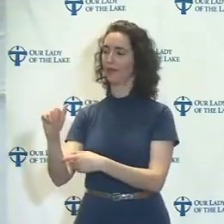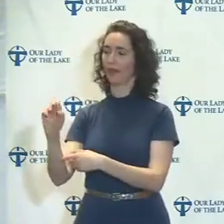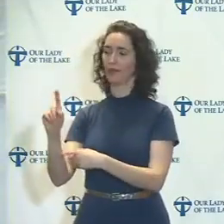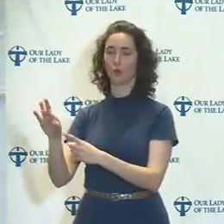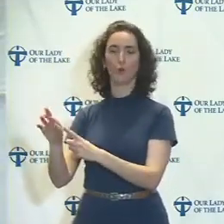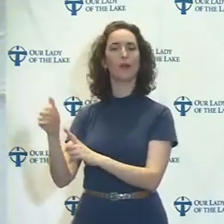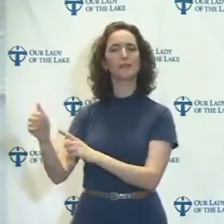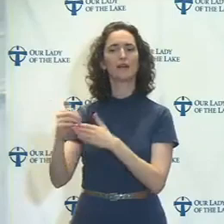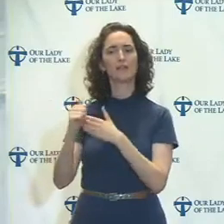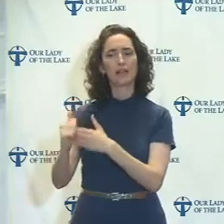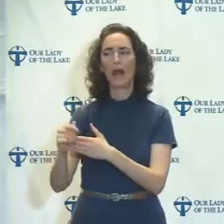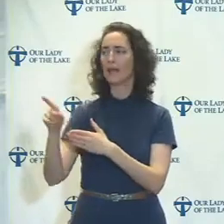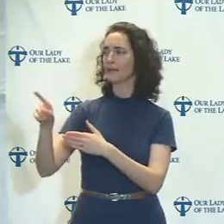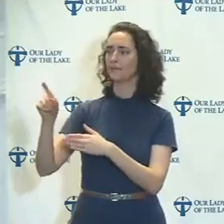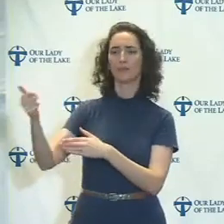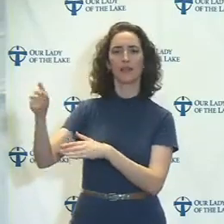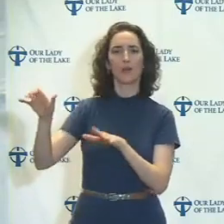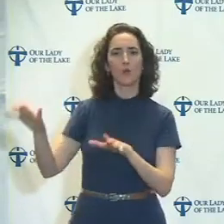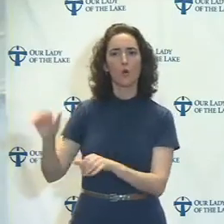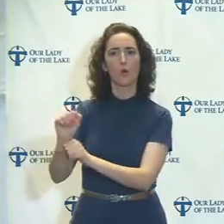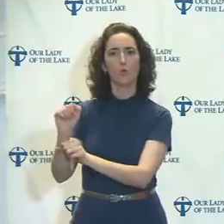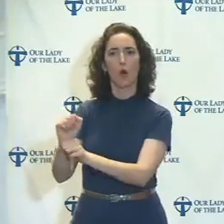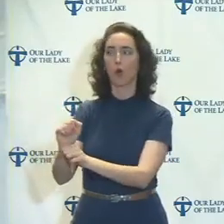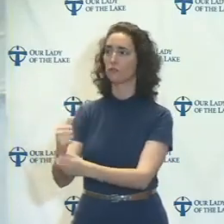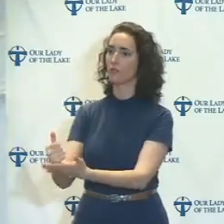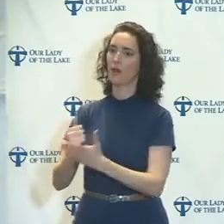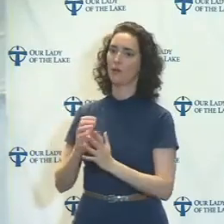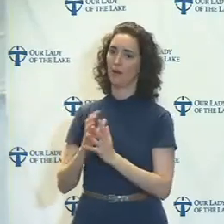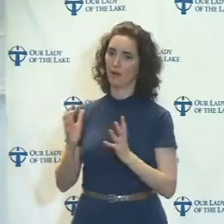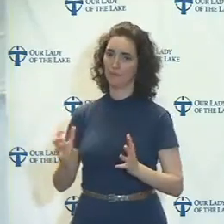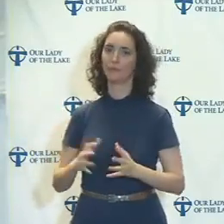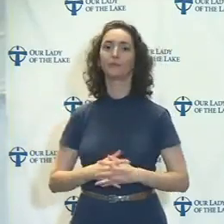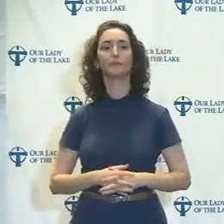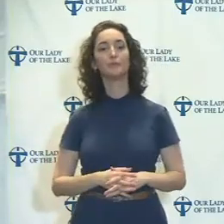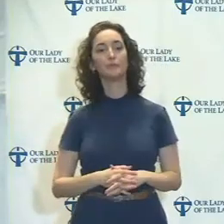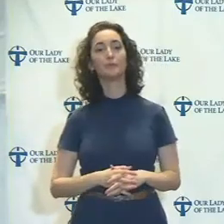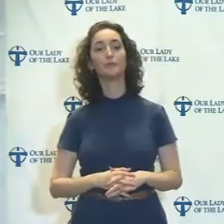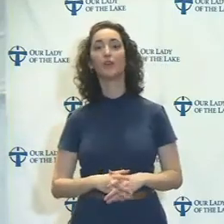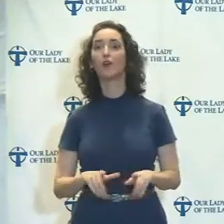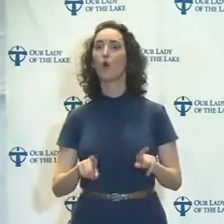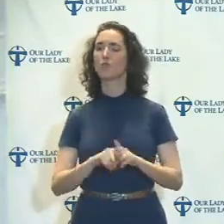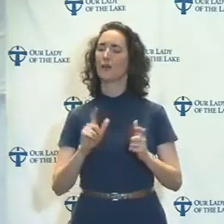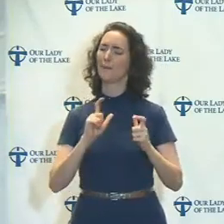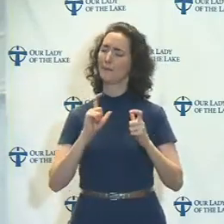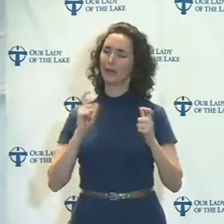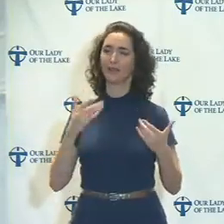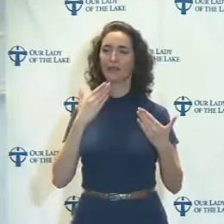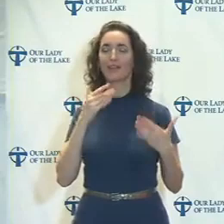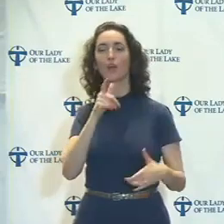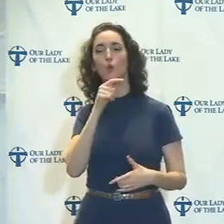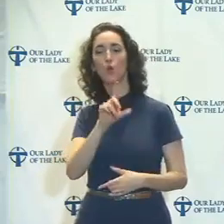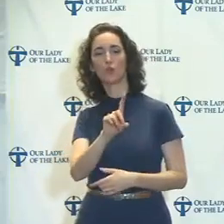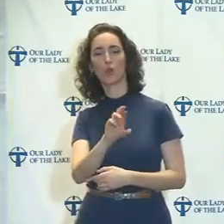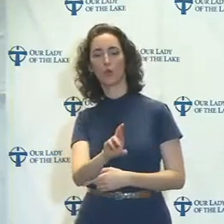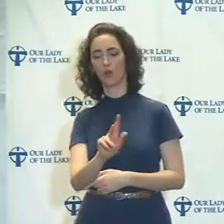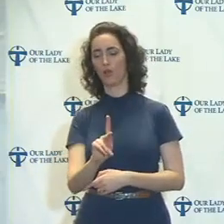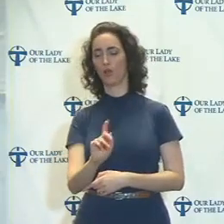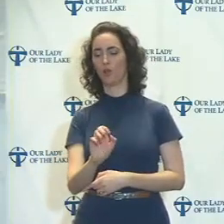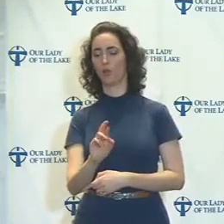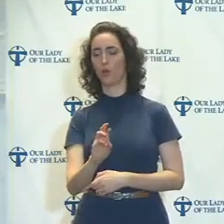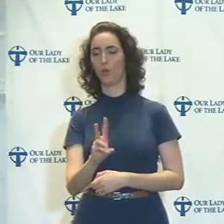guidance and all of the work that he has done for us. That's been very helpful. And a huge thanks for Dr. Kerwin and the